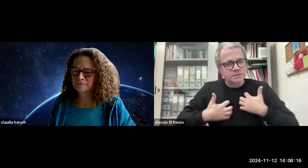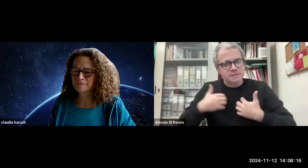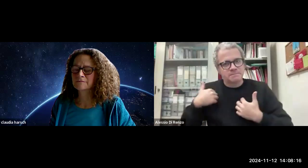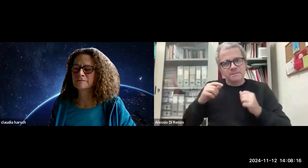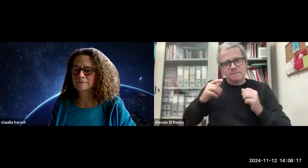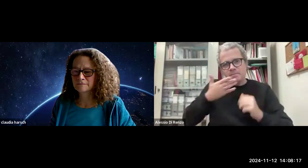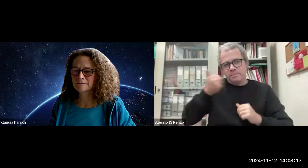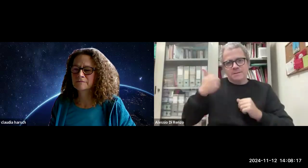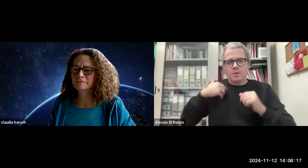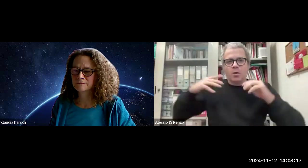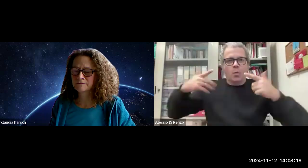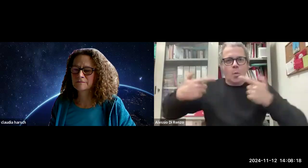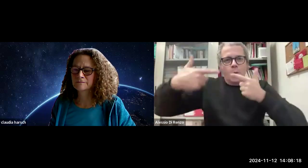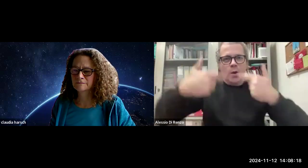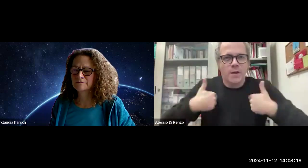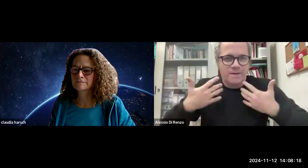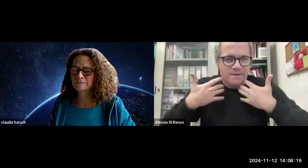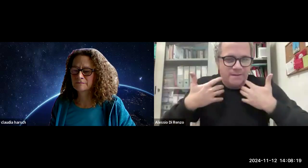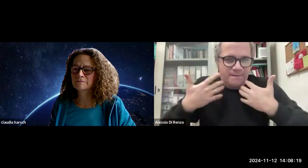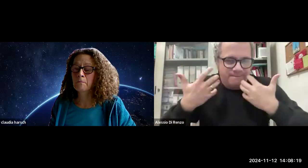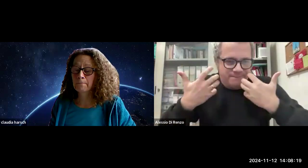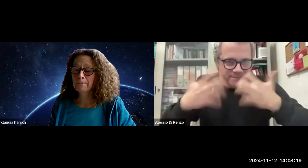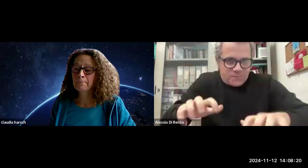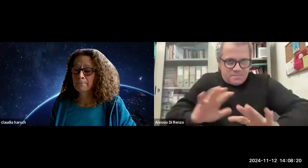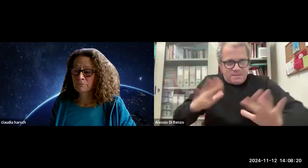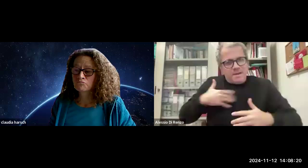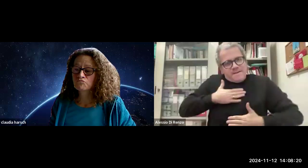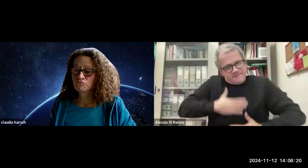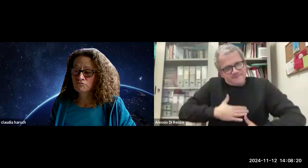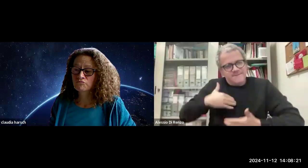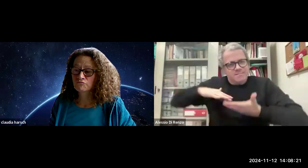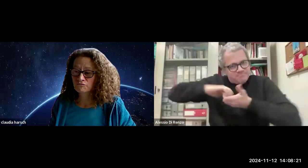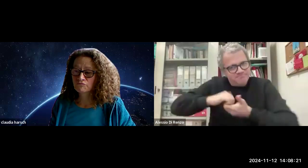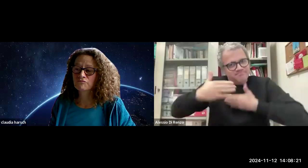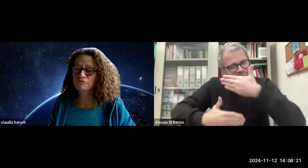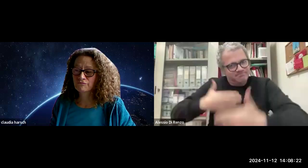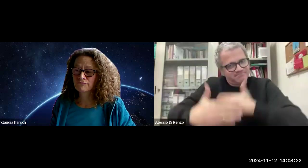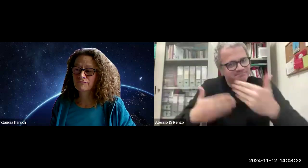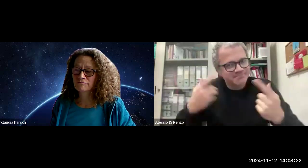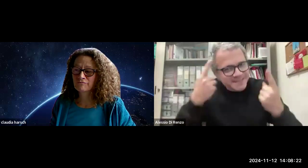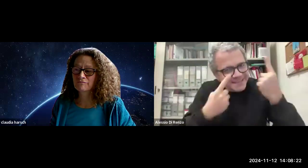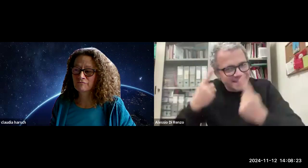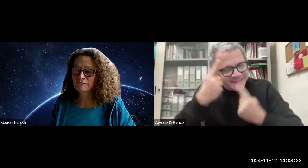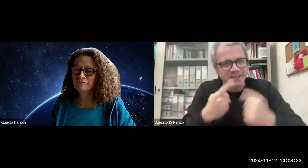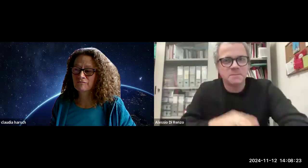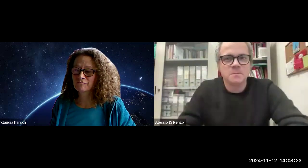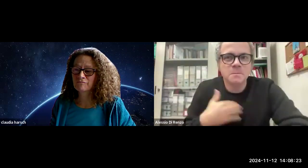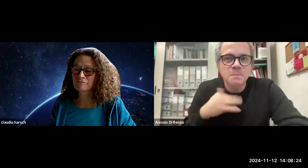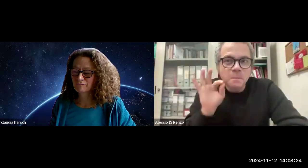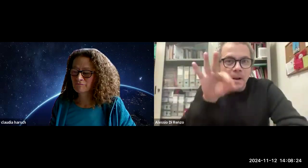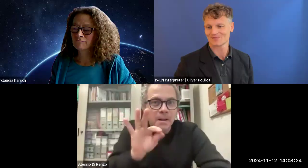deaf sign language teachers. So I'm wondering your points of view on how we can better cooperate as a community.